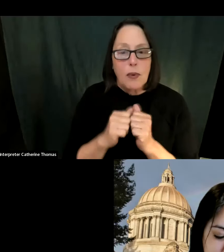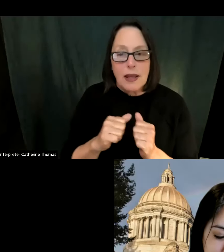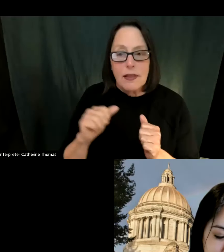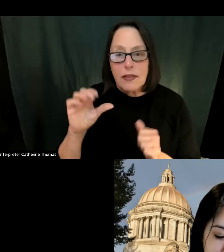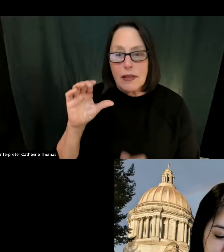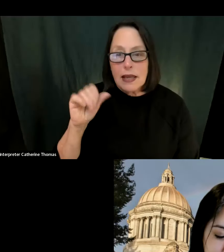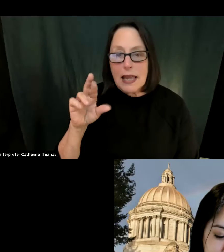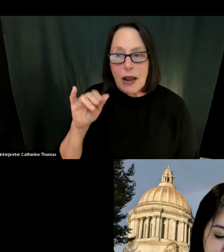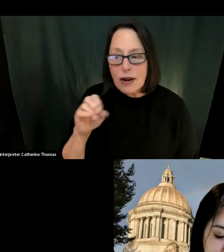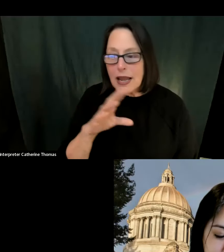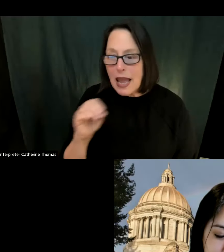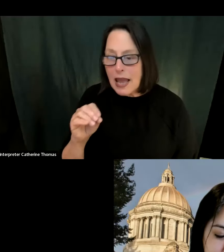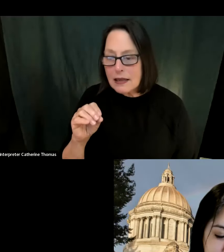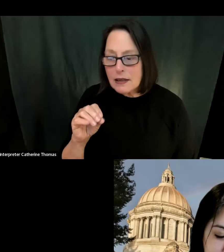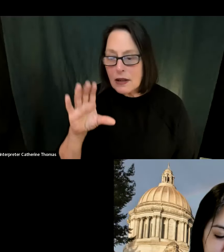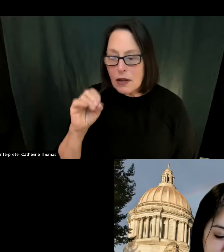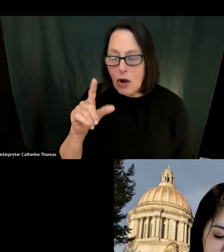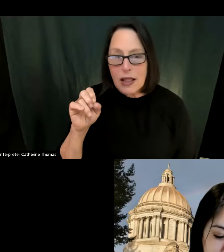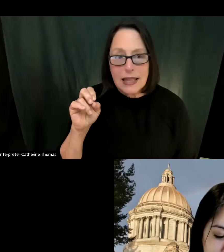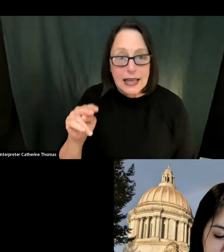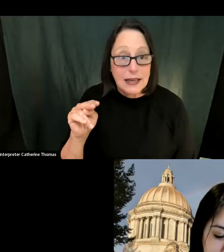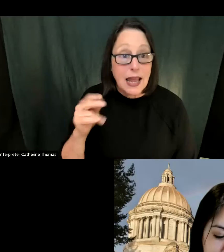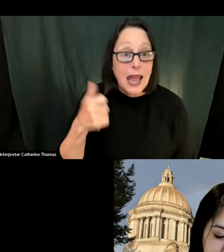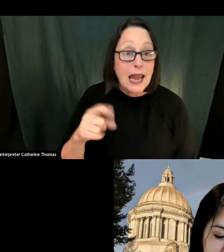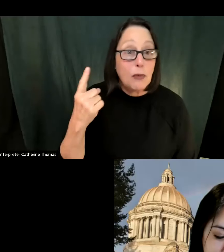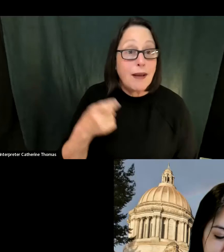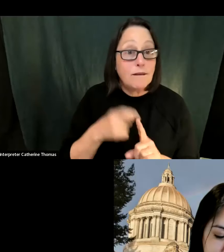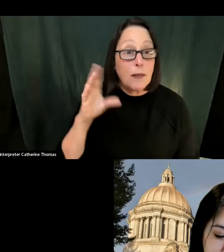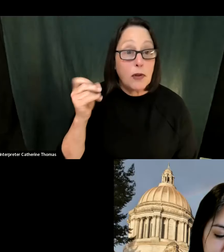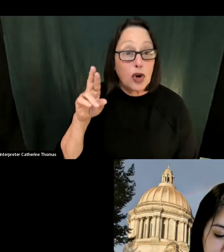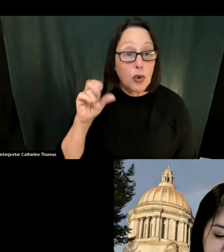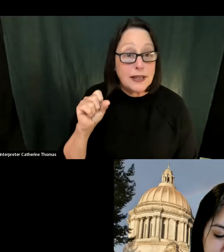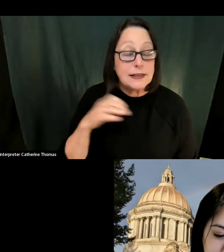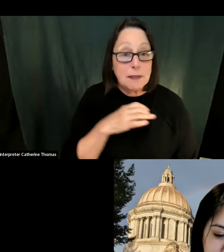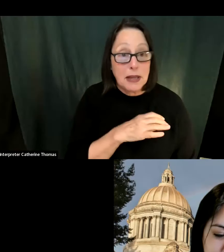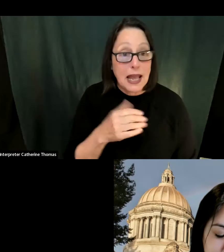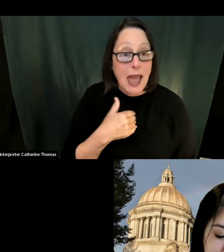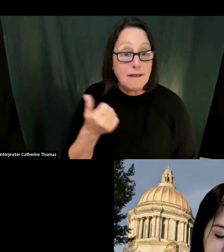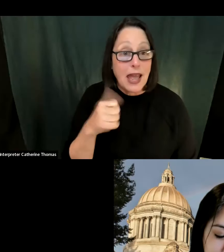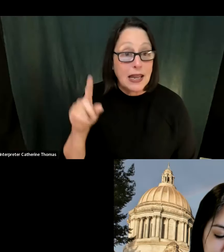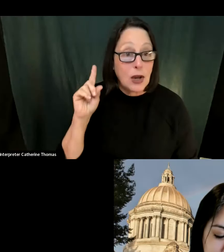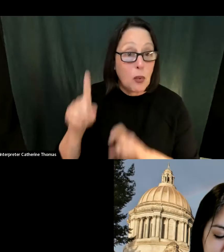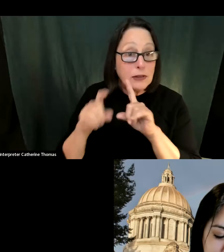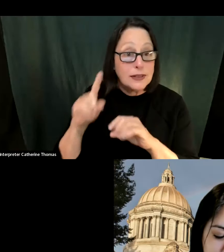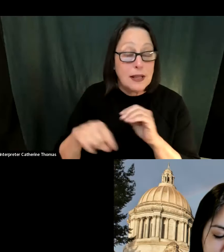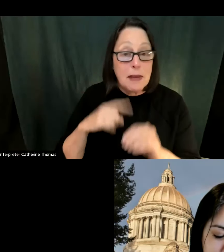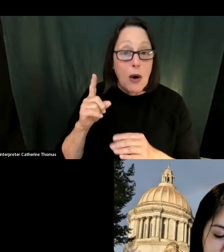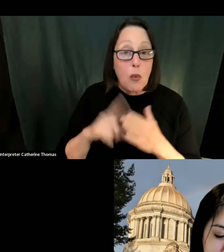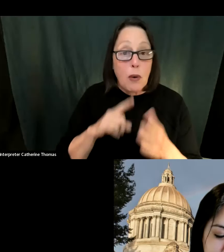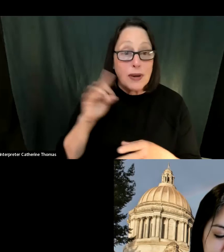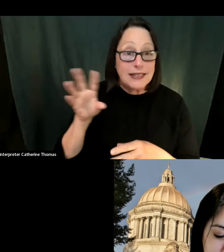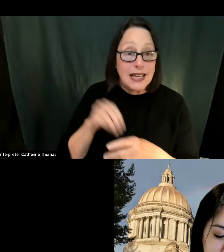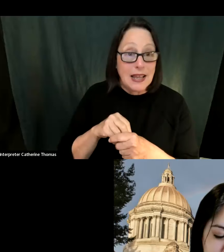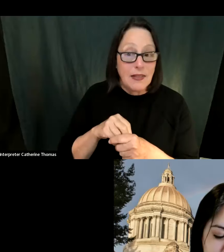Colleen. Does anyone from the CRIS committee have any questions about what was in